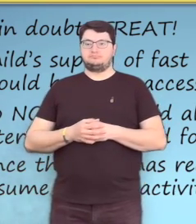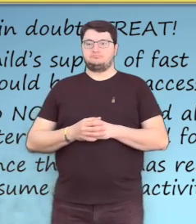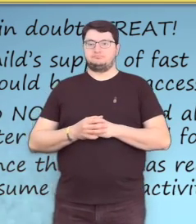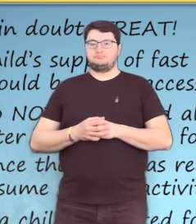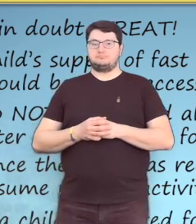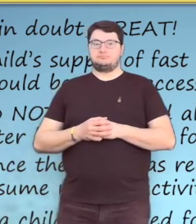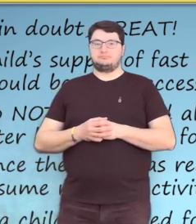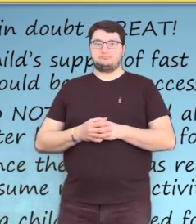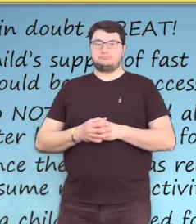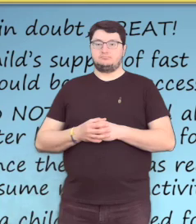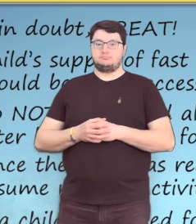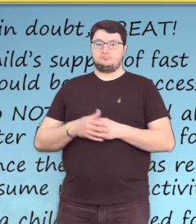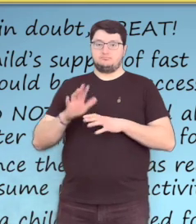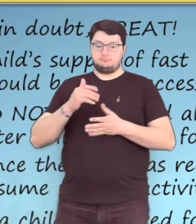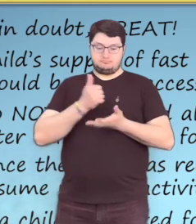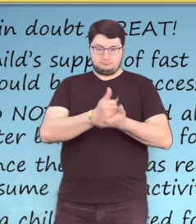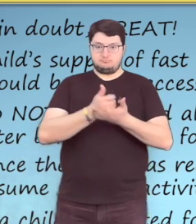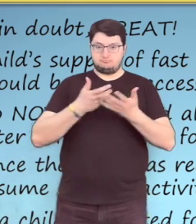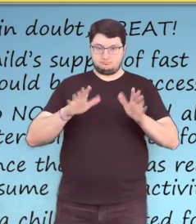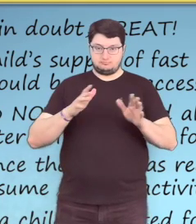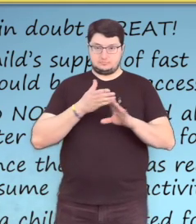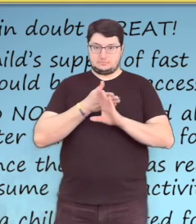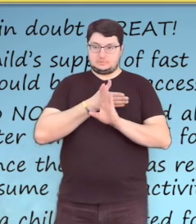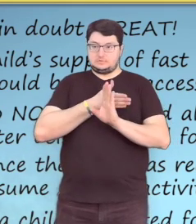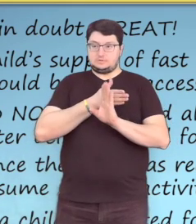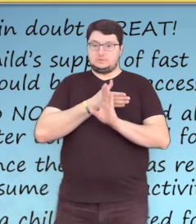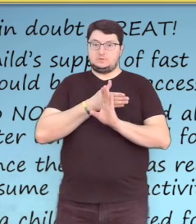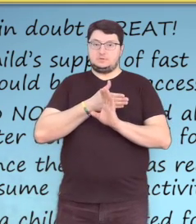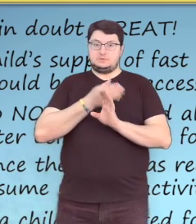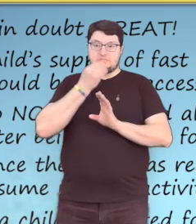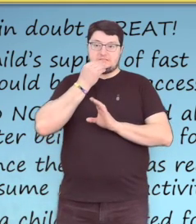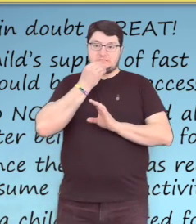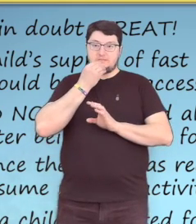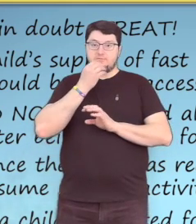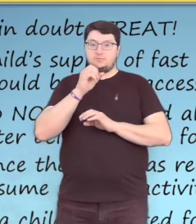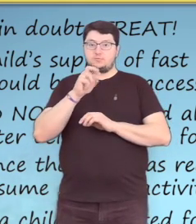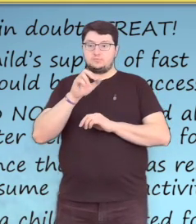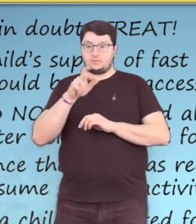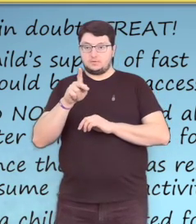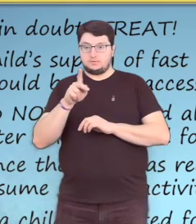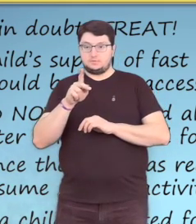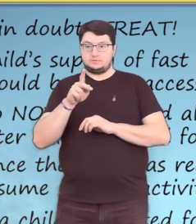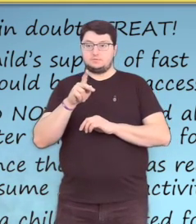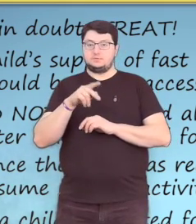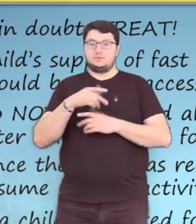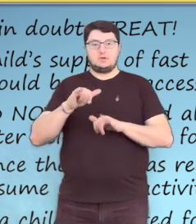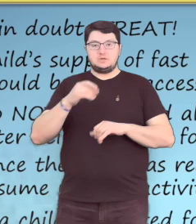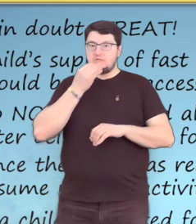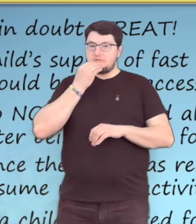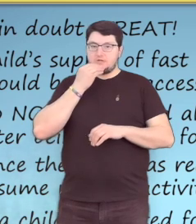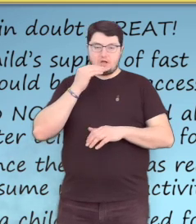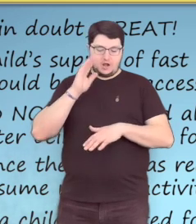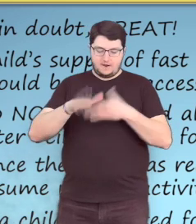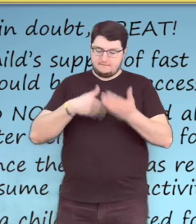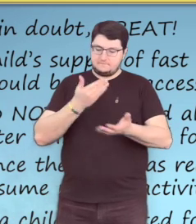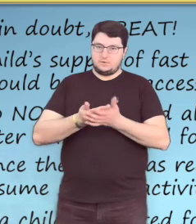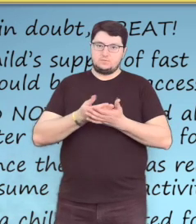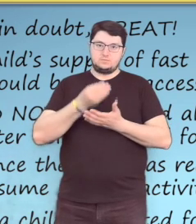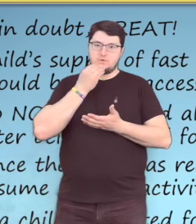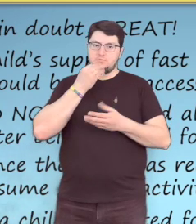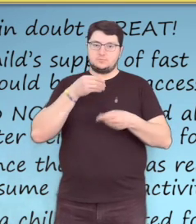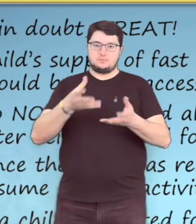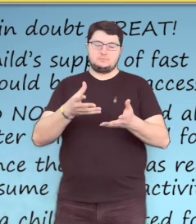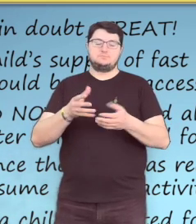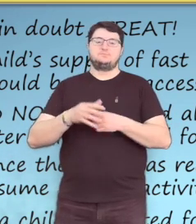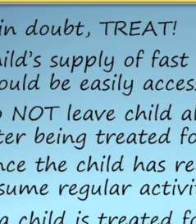If a child has been treated for hypoglycemia just before a scheduled meal or snack, they should still eat all the food